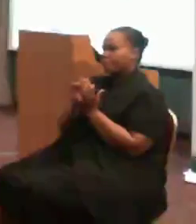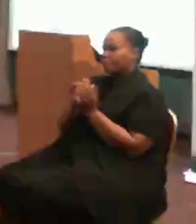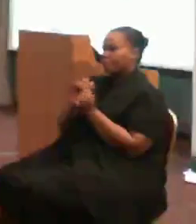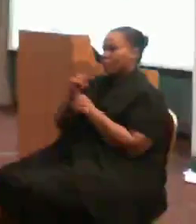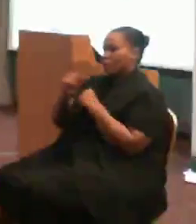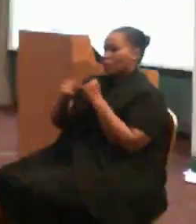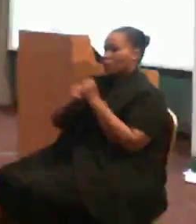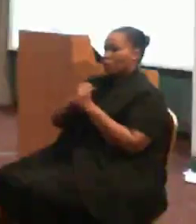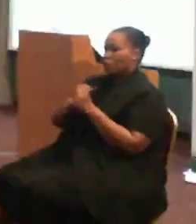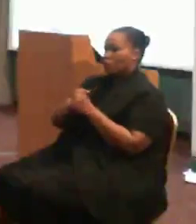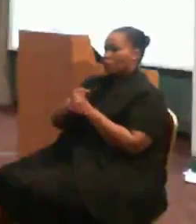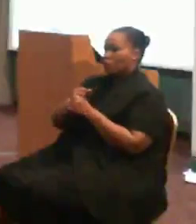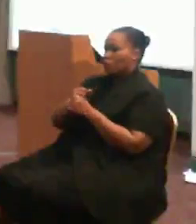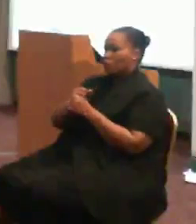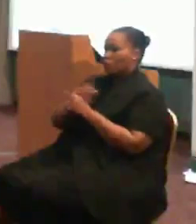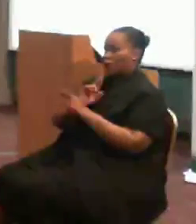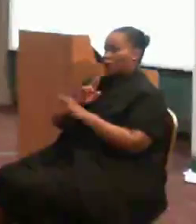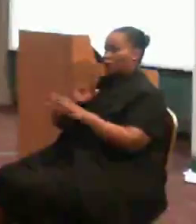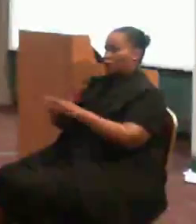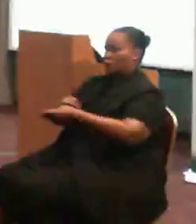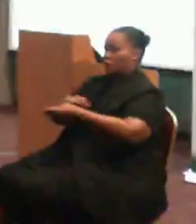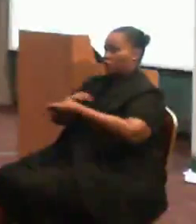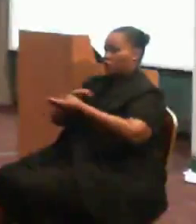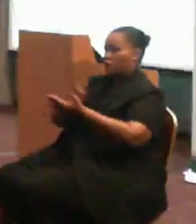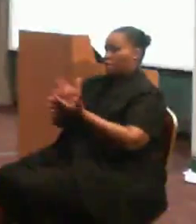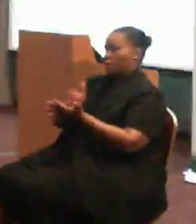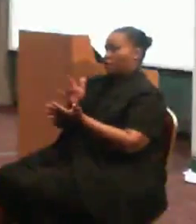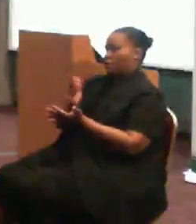for last financial year,